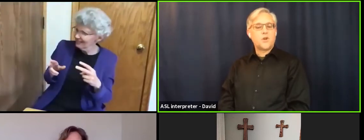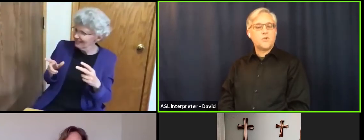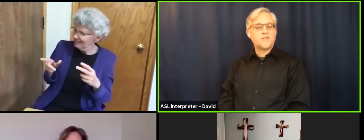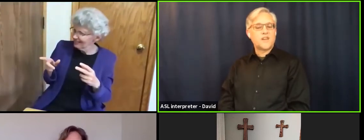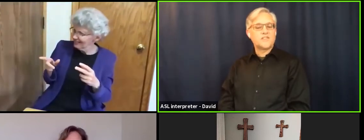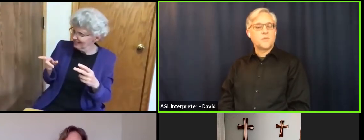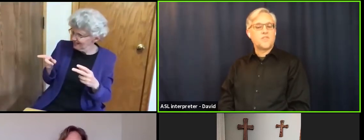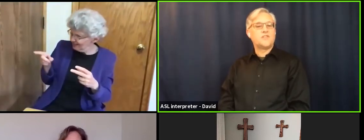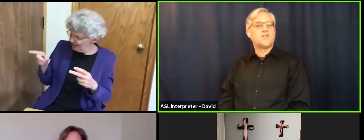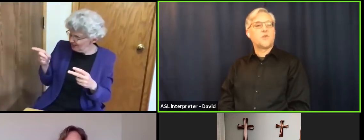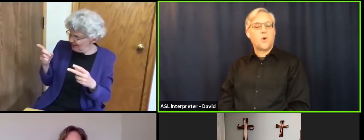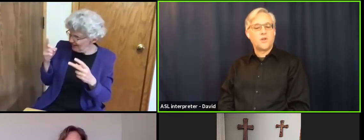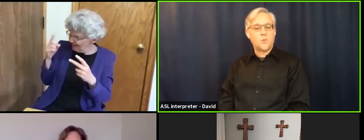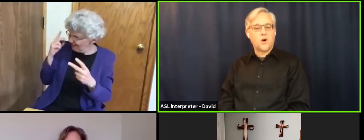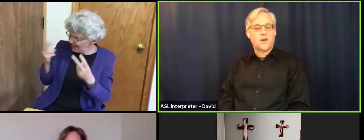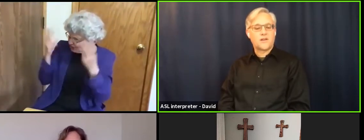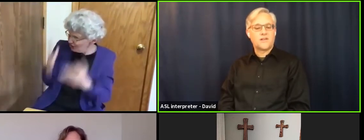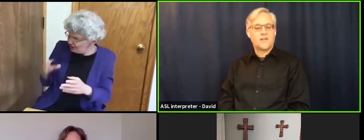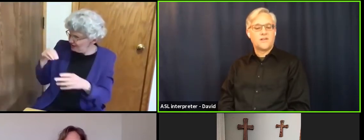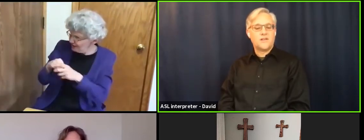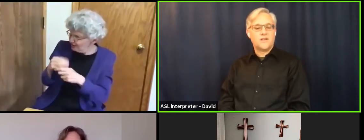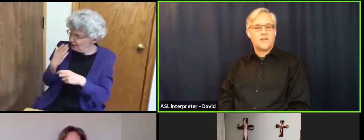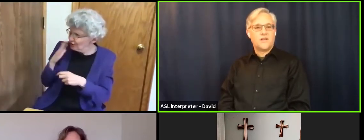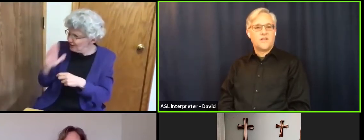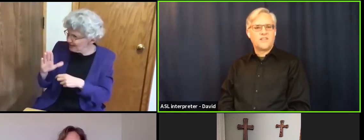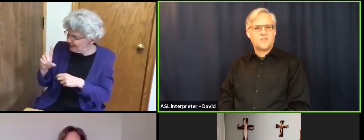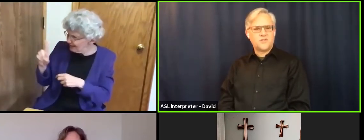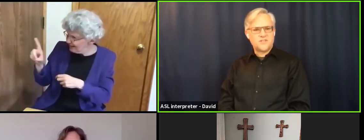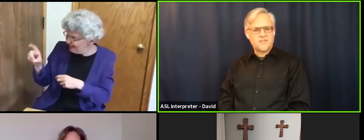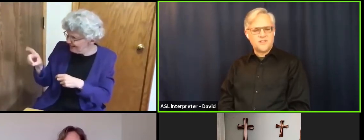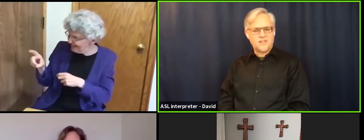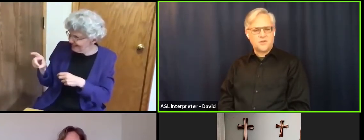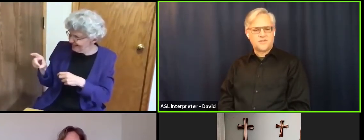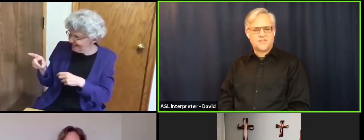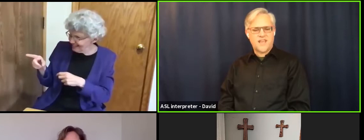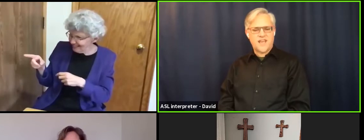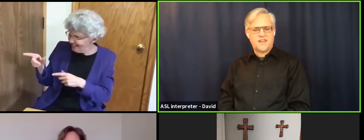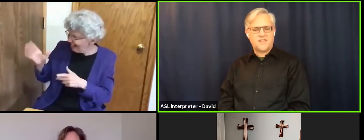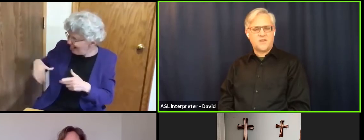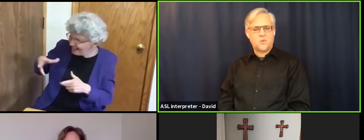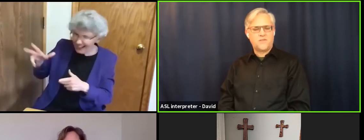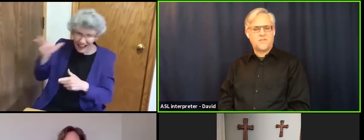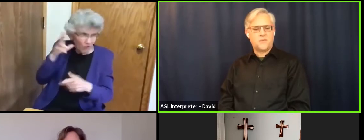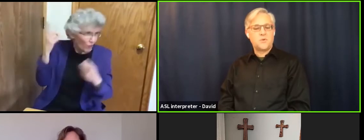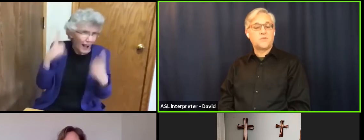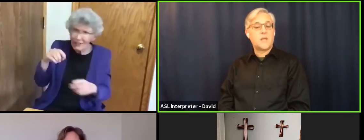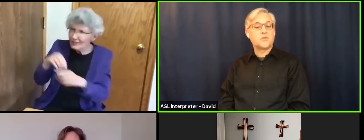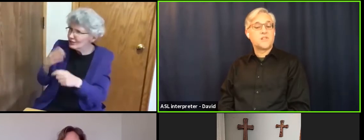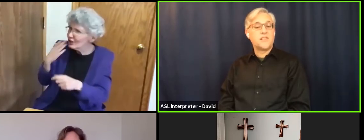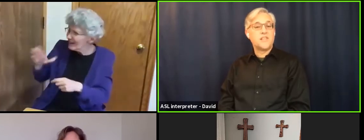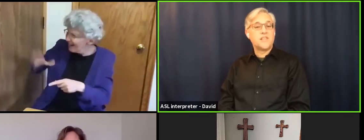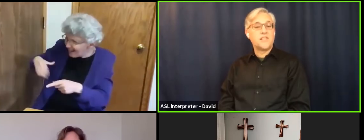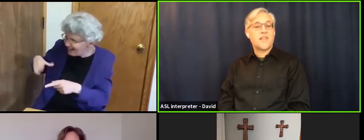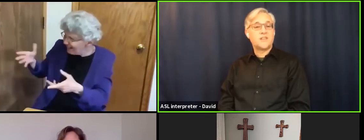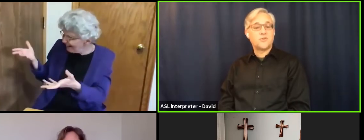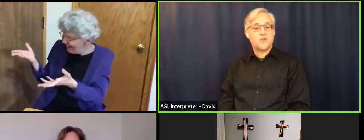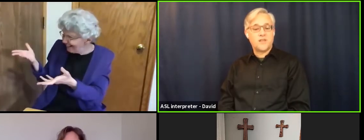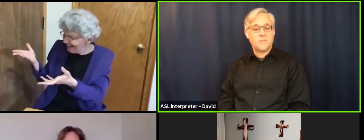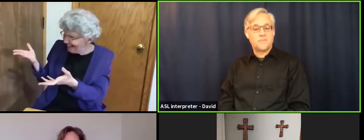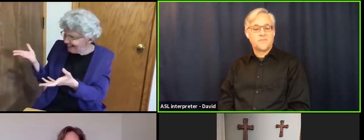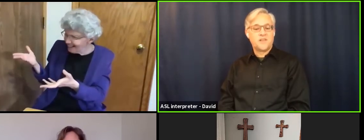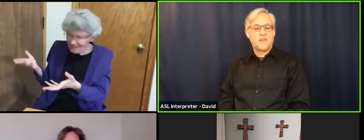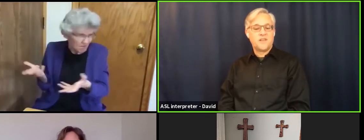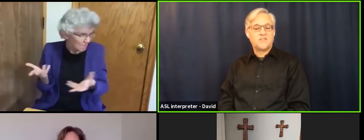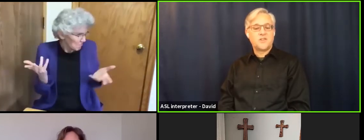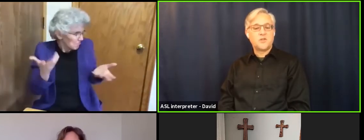And he said to them, "What are you discussing with each other while you walk?" And they stood still and looked sad. And then one of them, whose name was Cleopas, answered